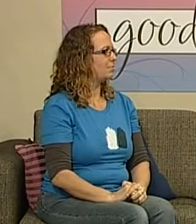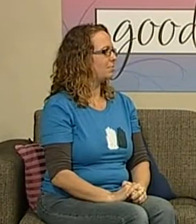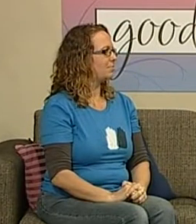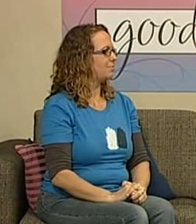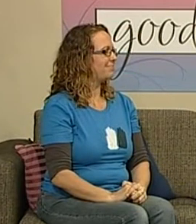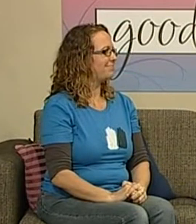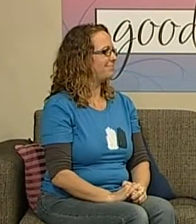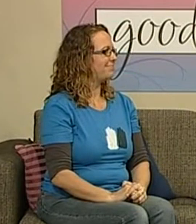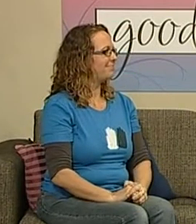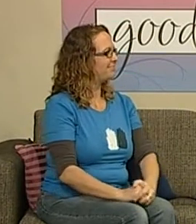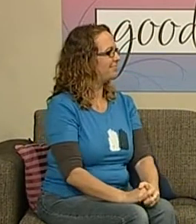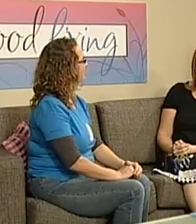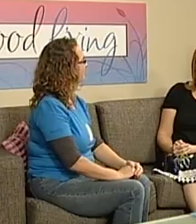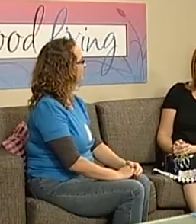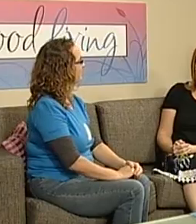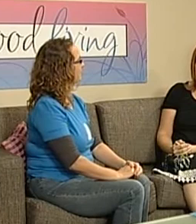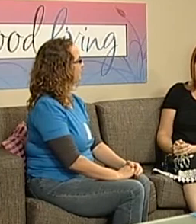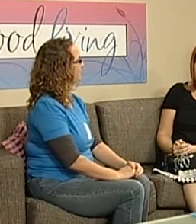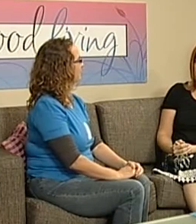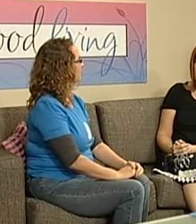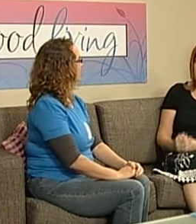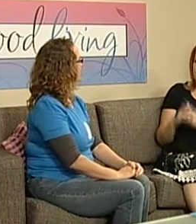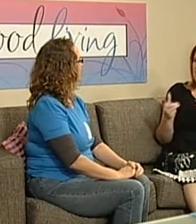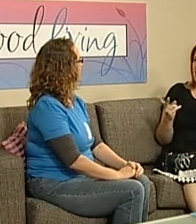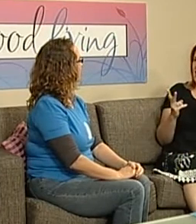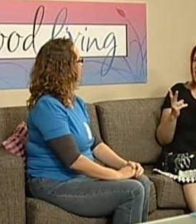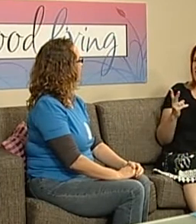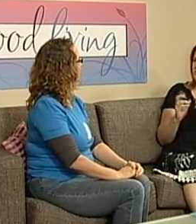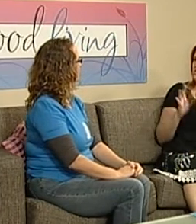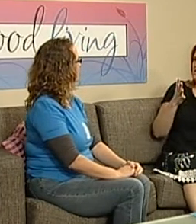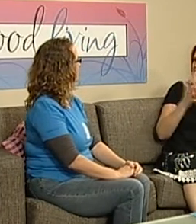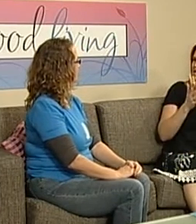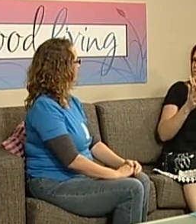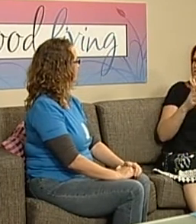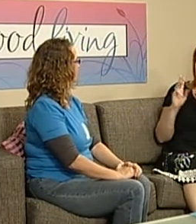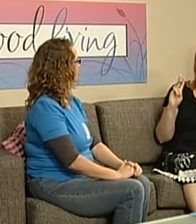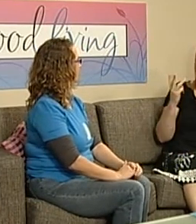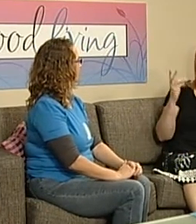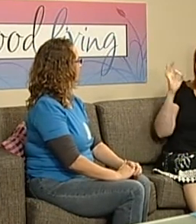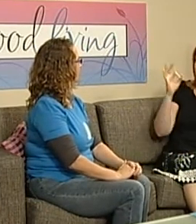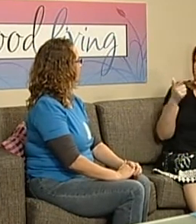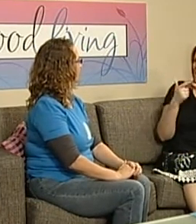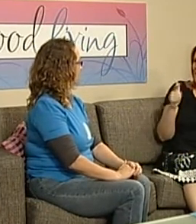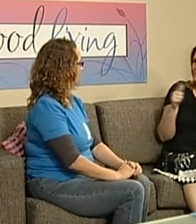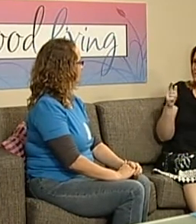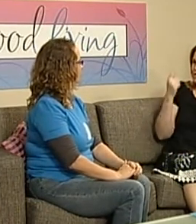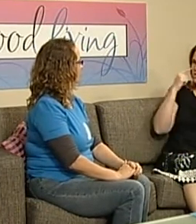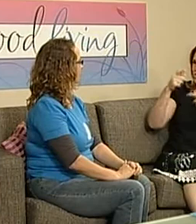NZSL. And with NZSL now being our third official language, are we becoming better at being more exposed to